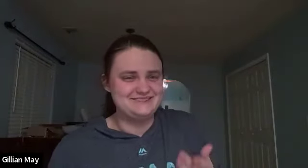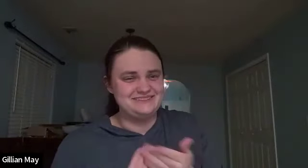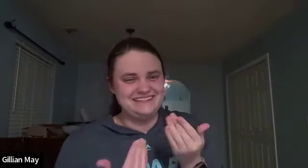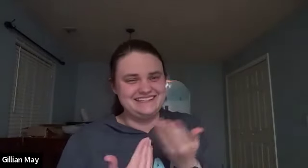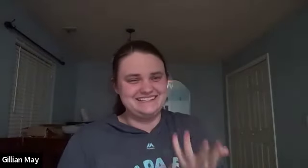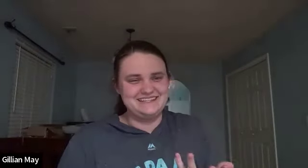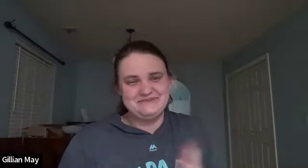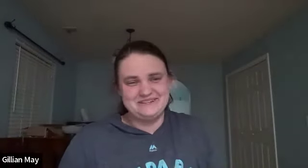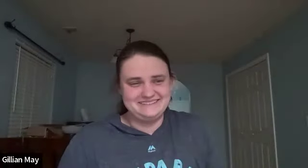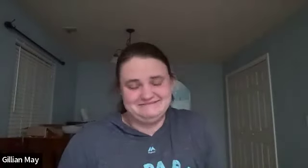really easy.